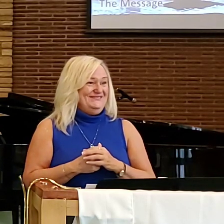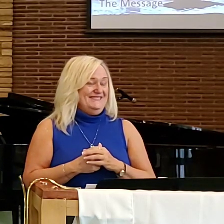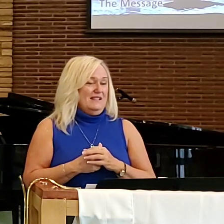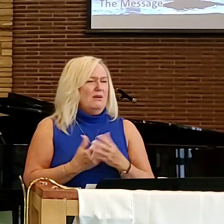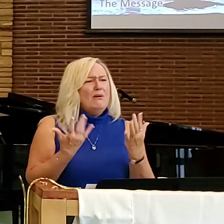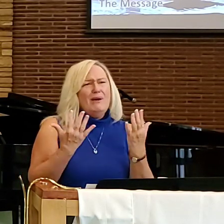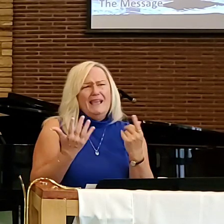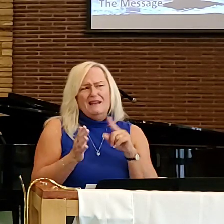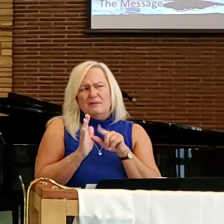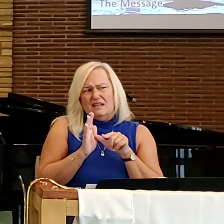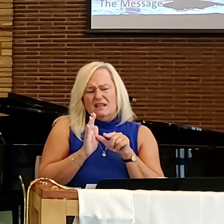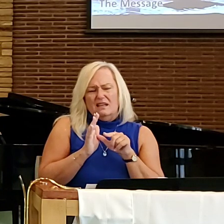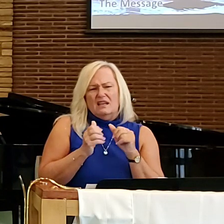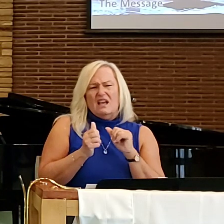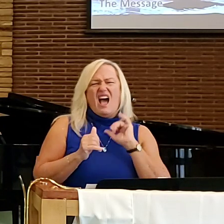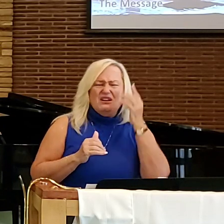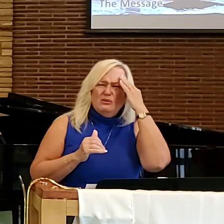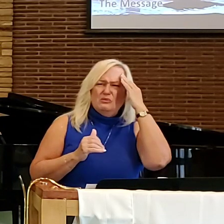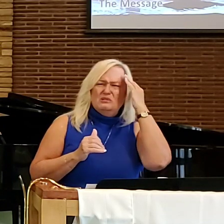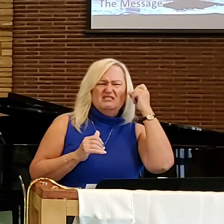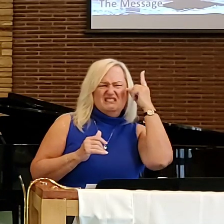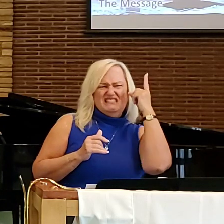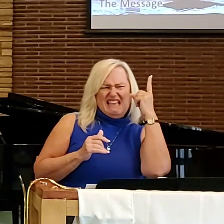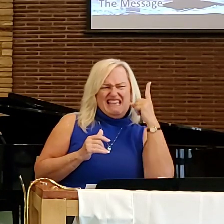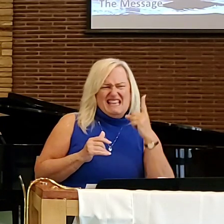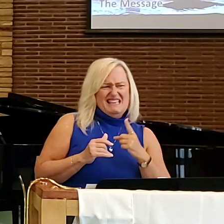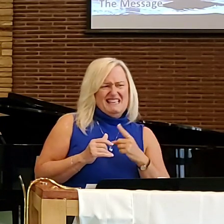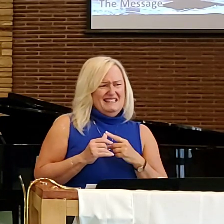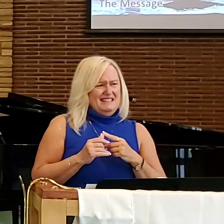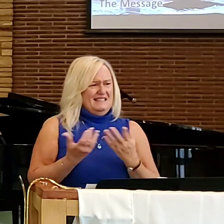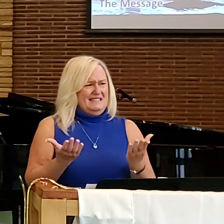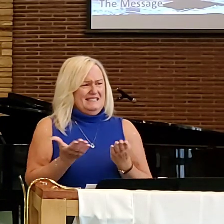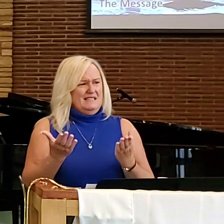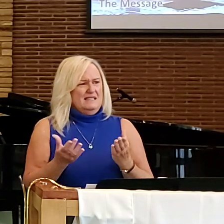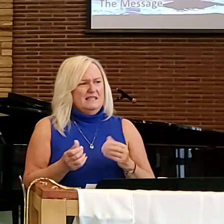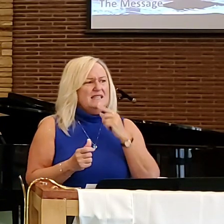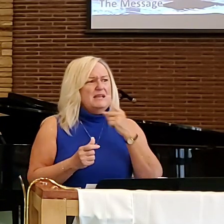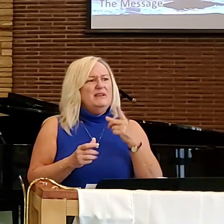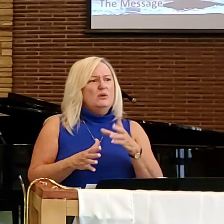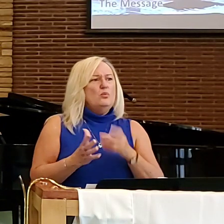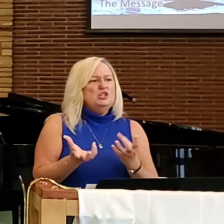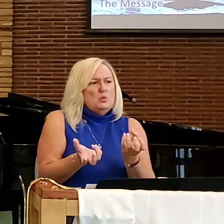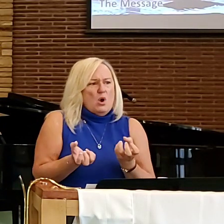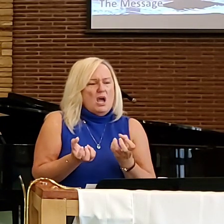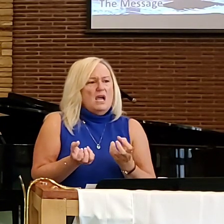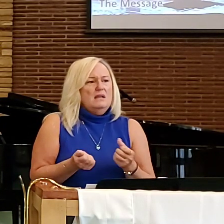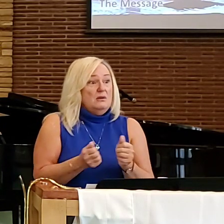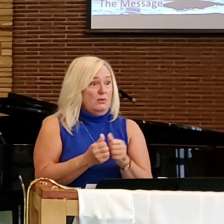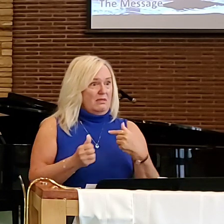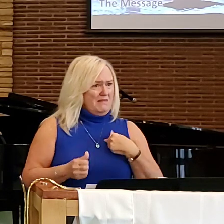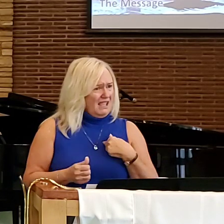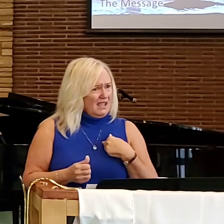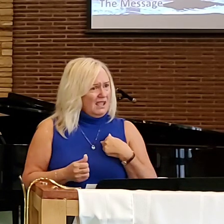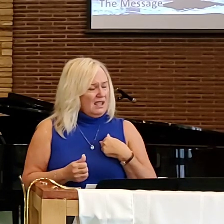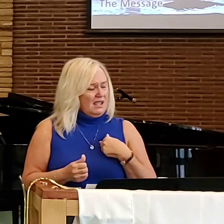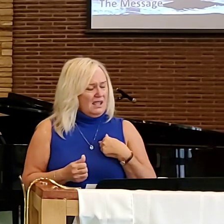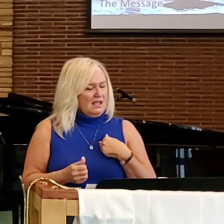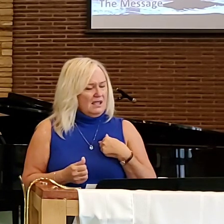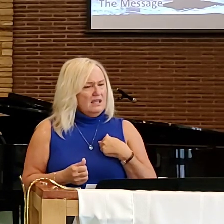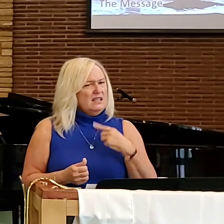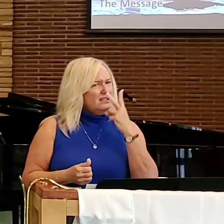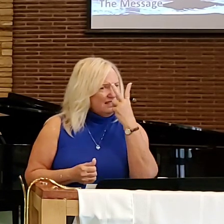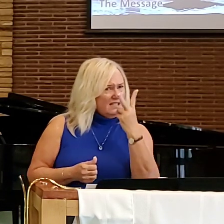Wait a minute. I don't quite understand all this. Tell me, what do you want with me?